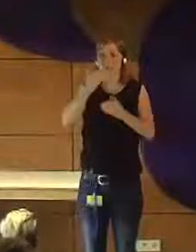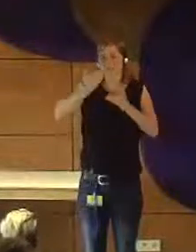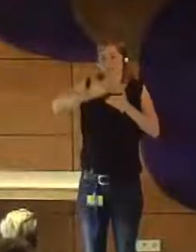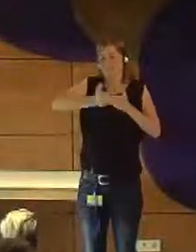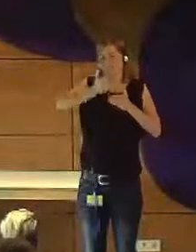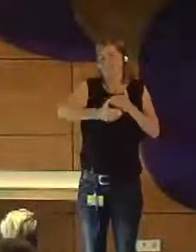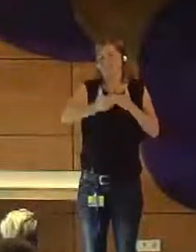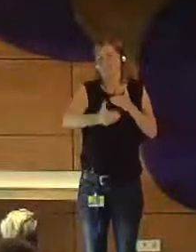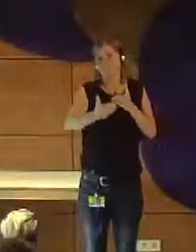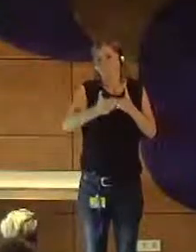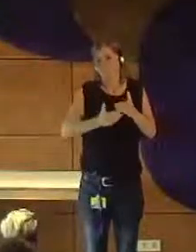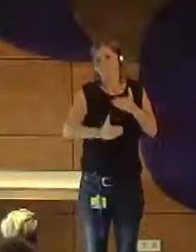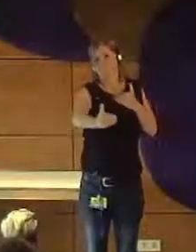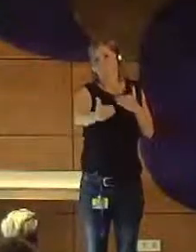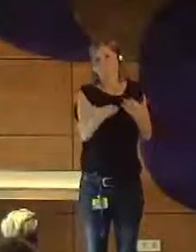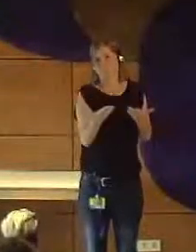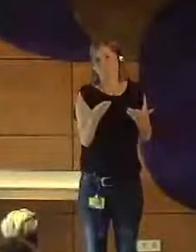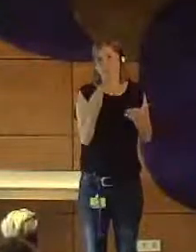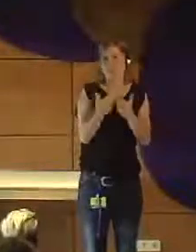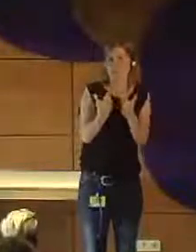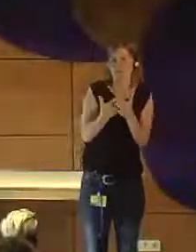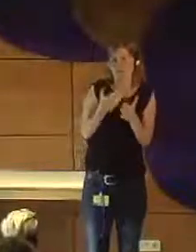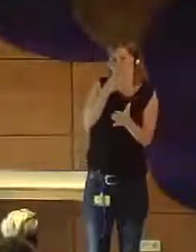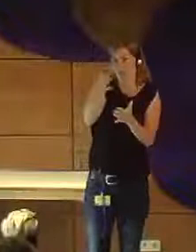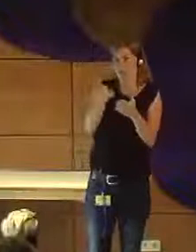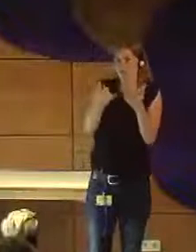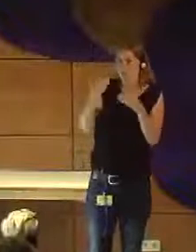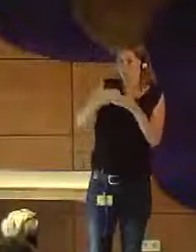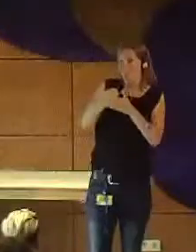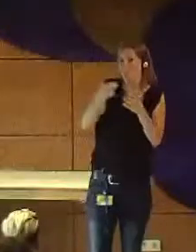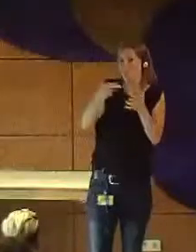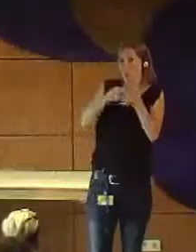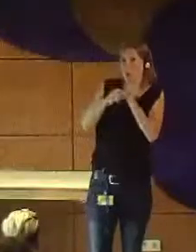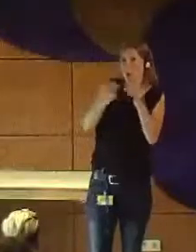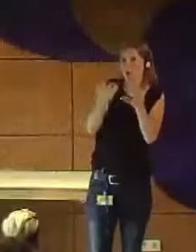to give the injections? Is it several times a week?